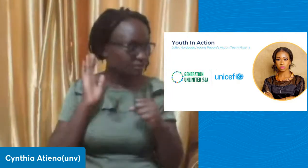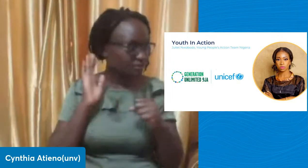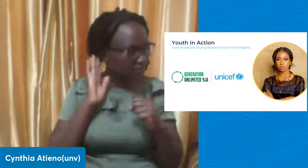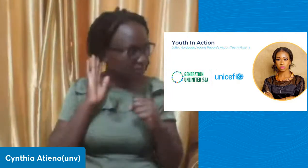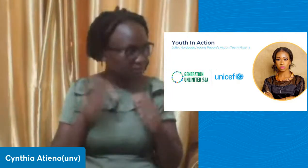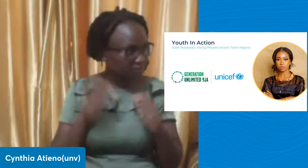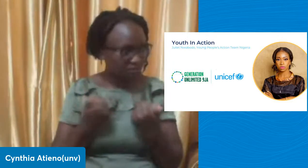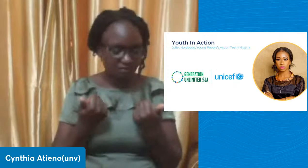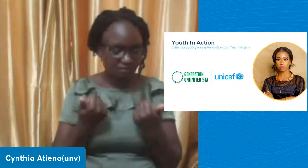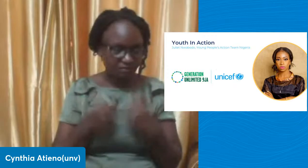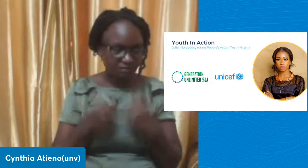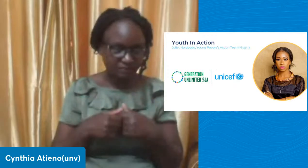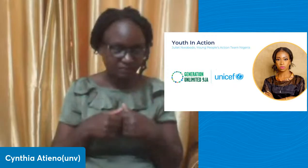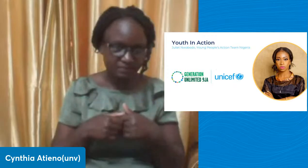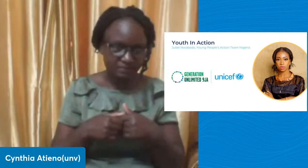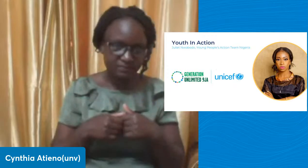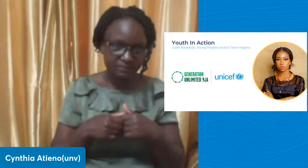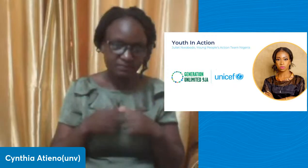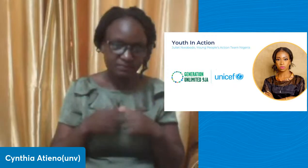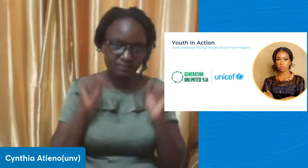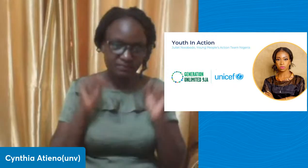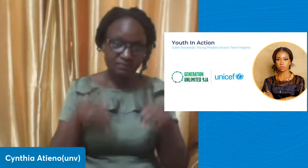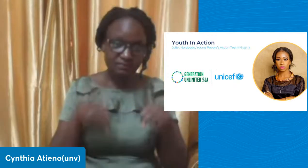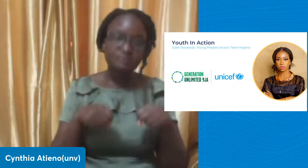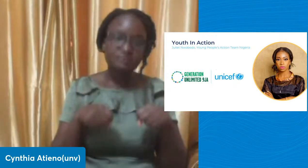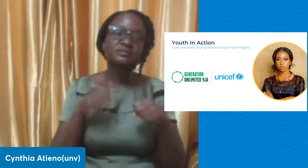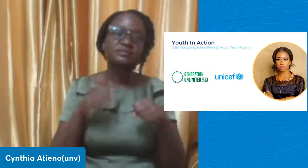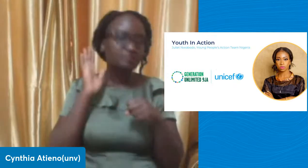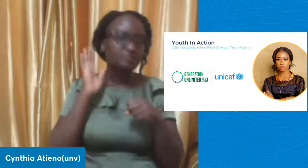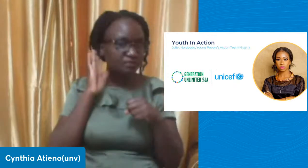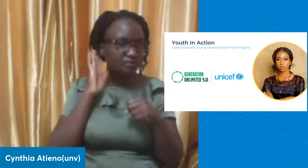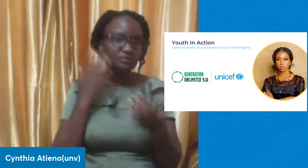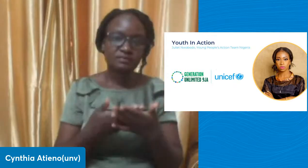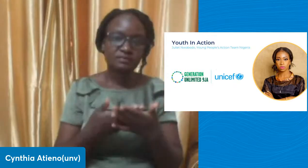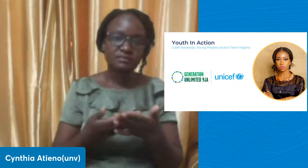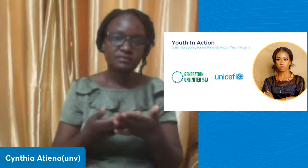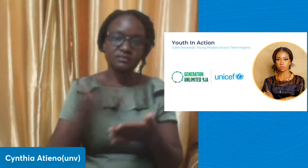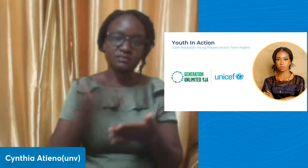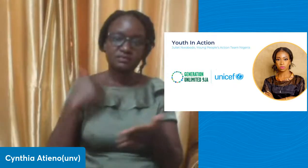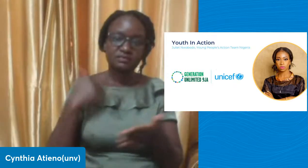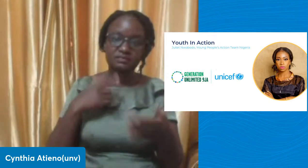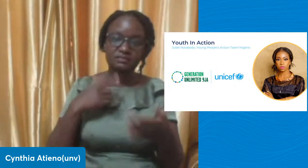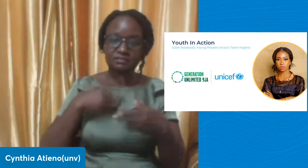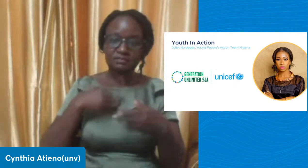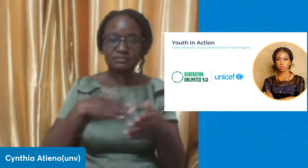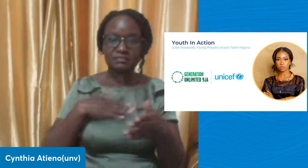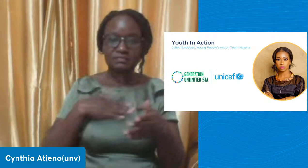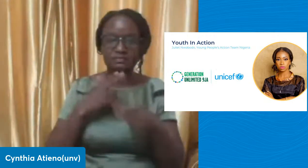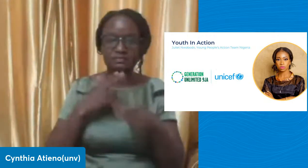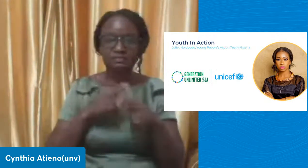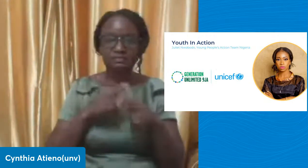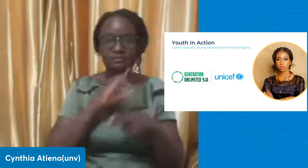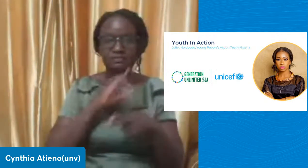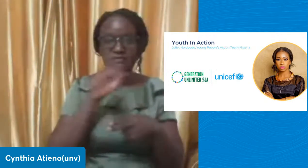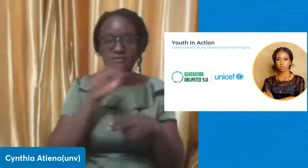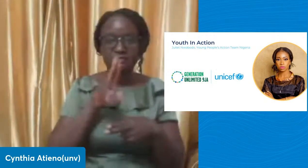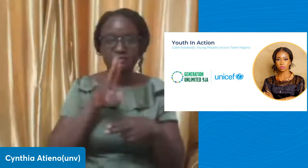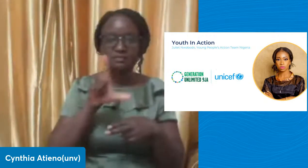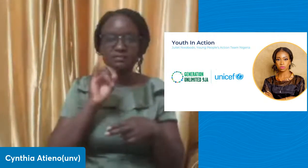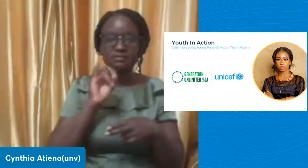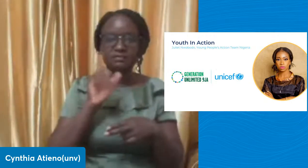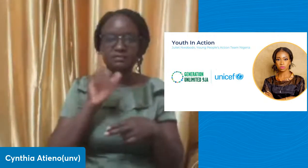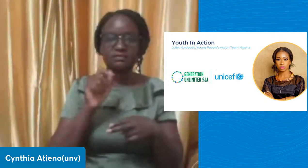Yes, we can hear you. Okay, thank you so much. So like I introduced earlier, my name is Juliet and I am a youth reporter